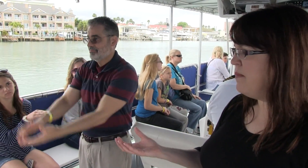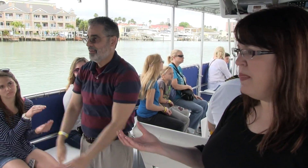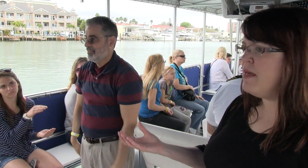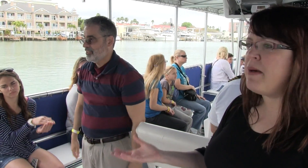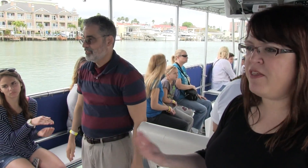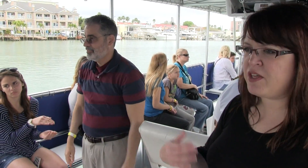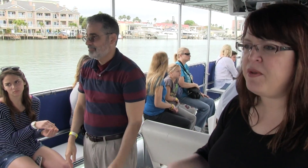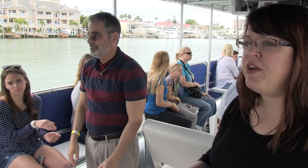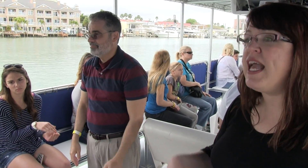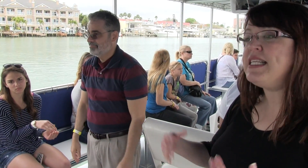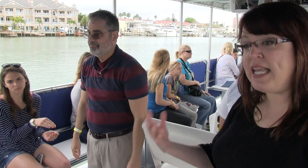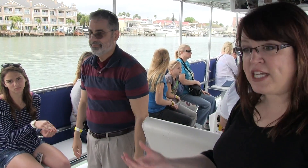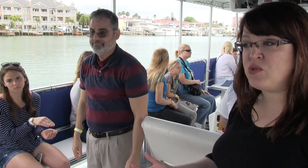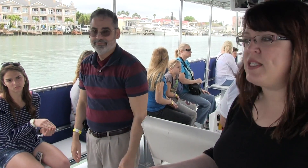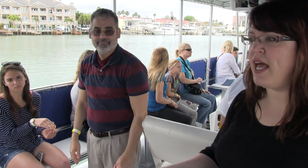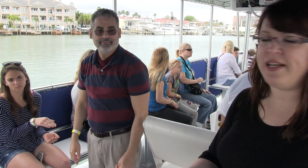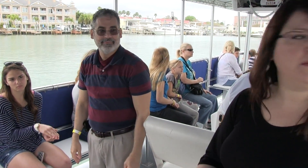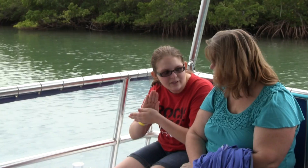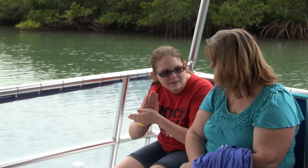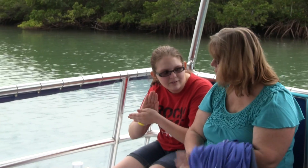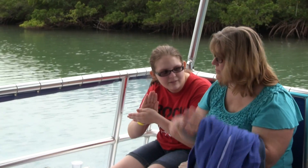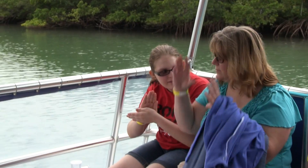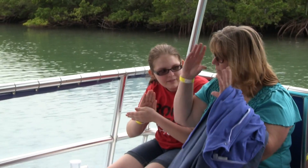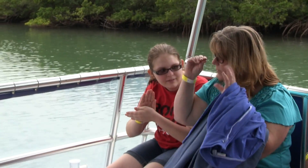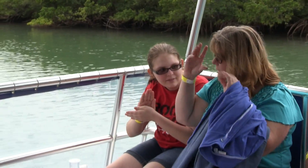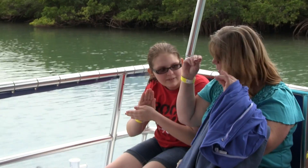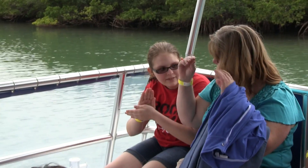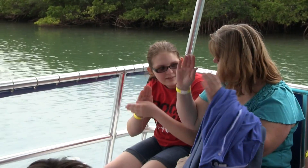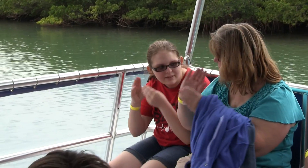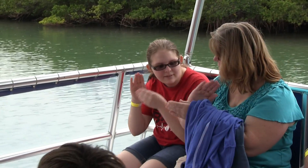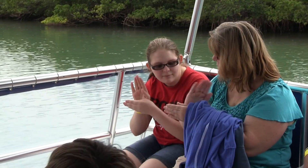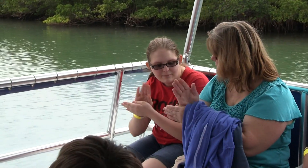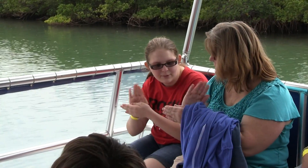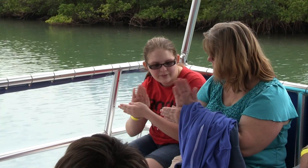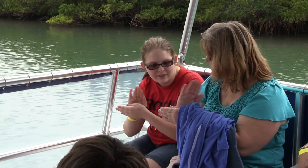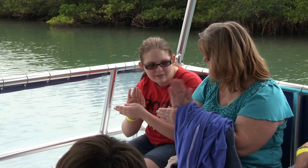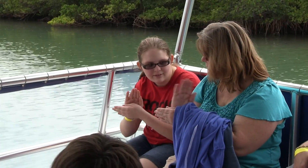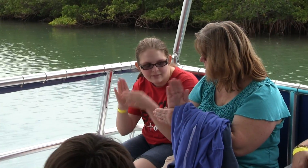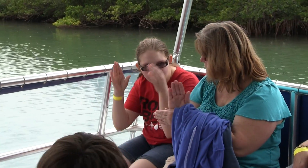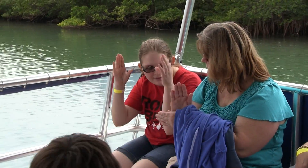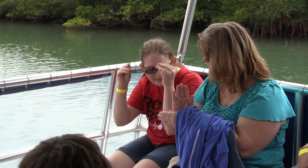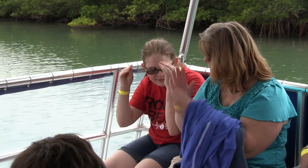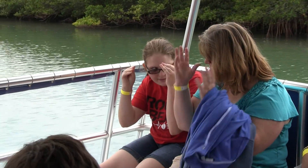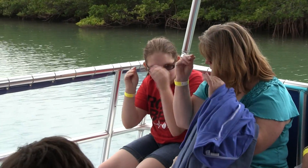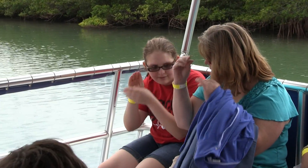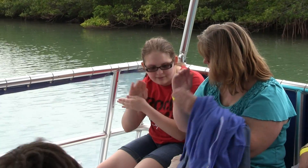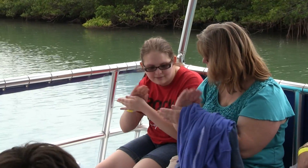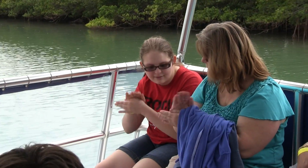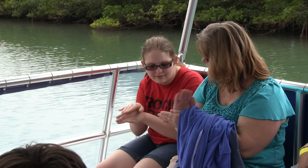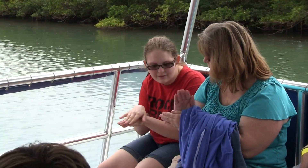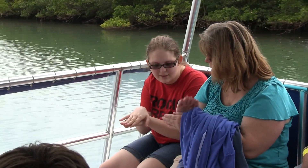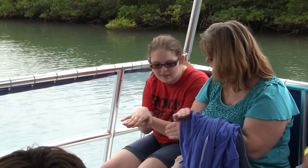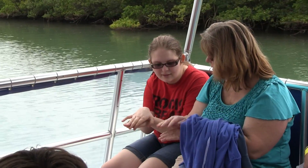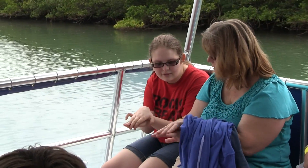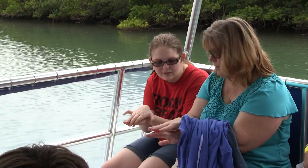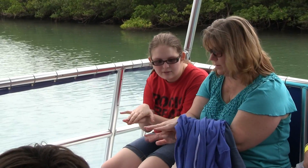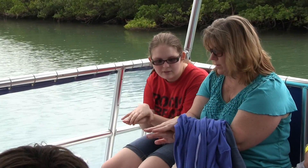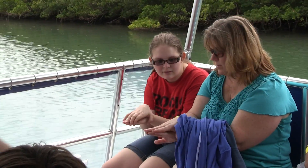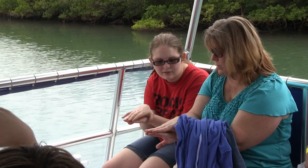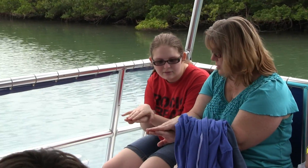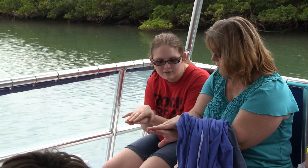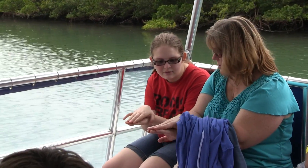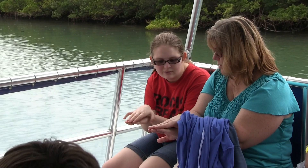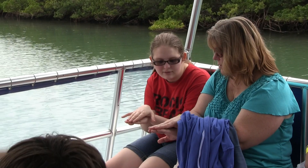chance to see an interpreter at work and also learn some new signs and a lot of times we just kind of teach conversational sign language so